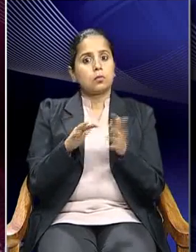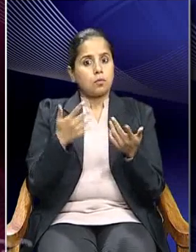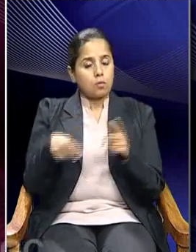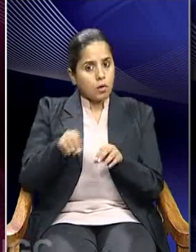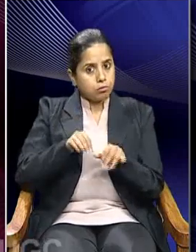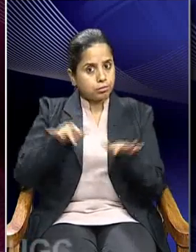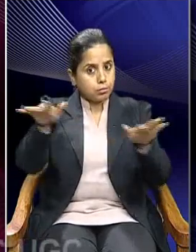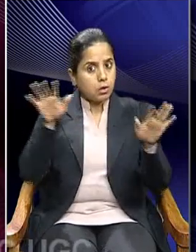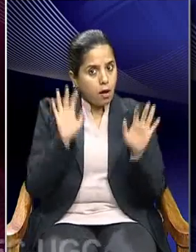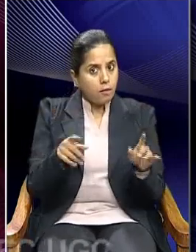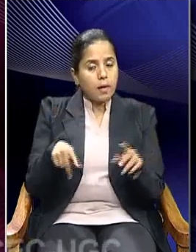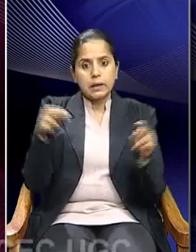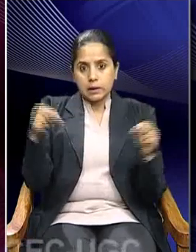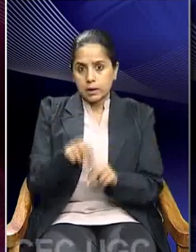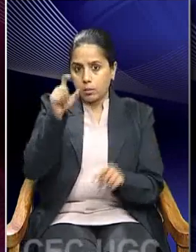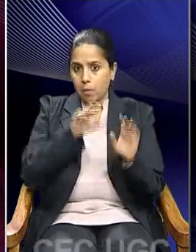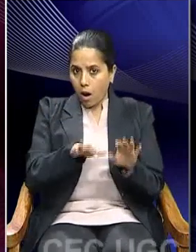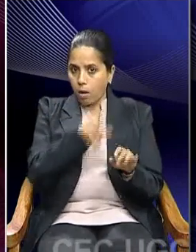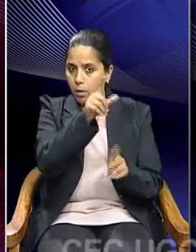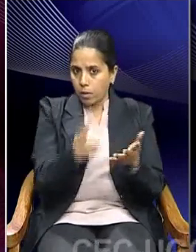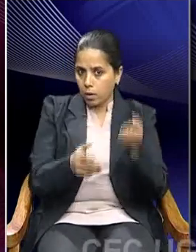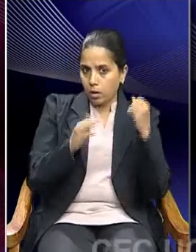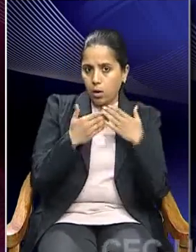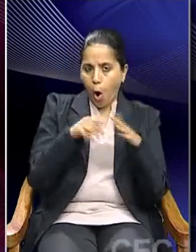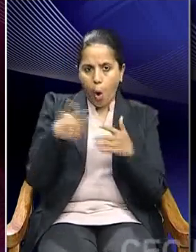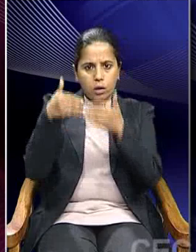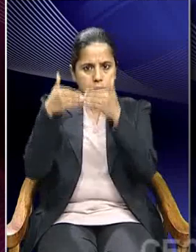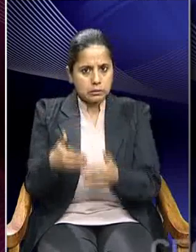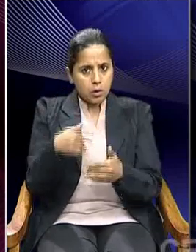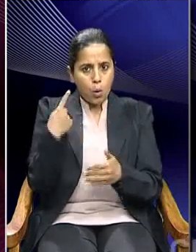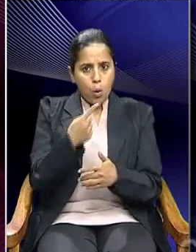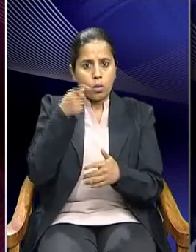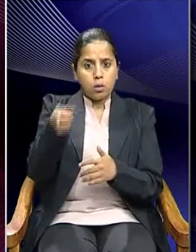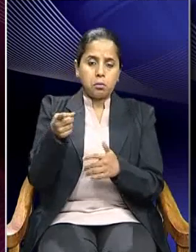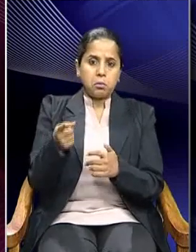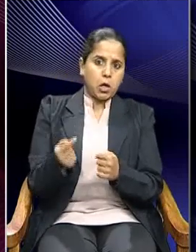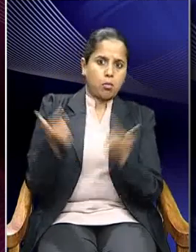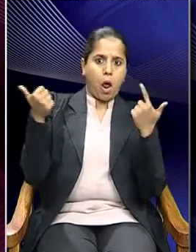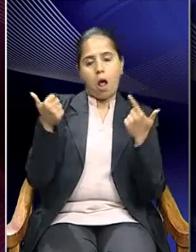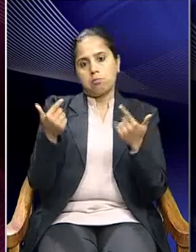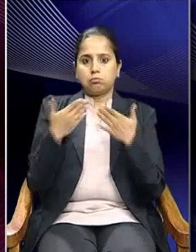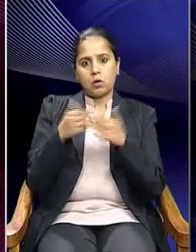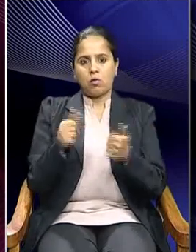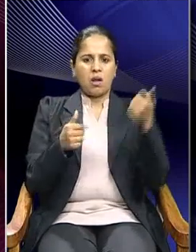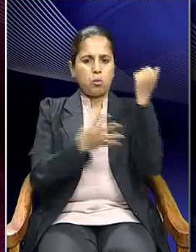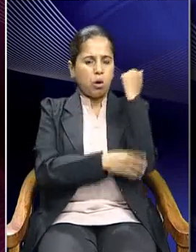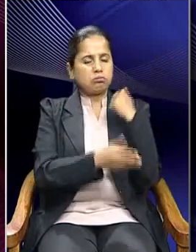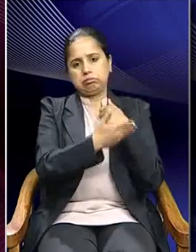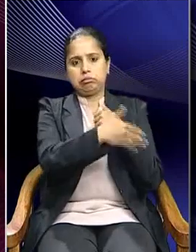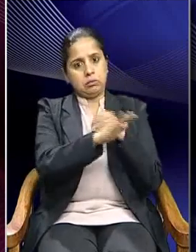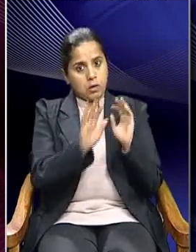spread out to the needy, or is it getting restricted by the class factor? So we will understand